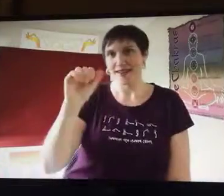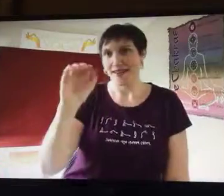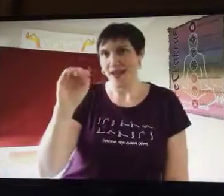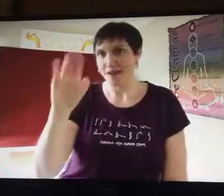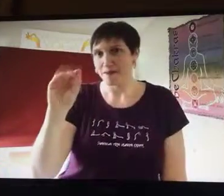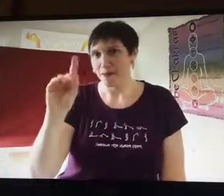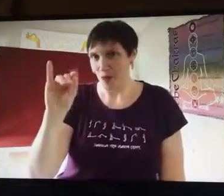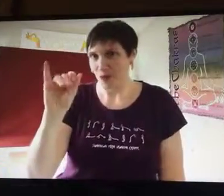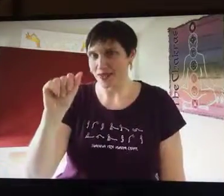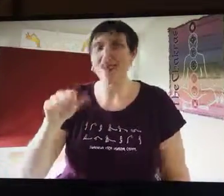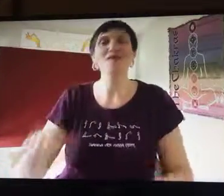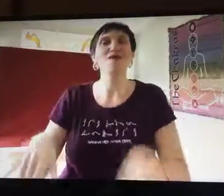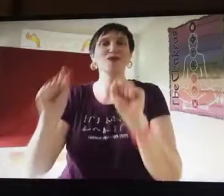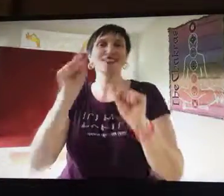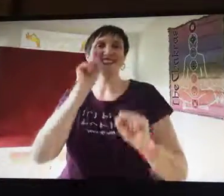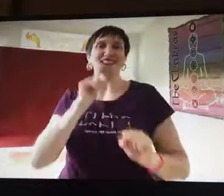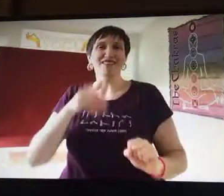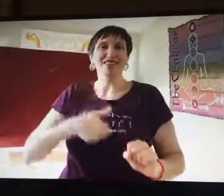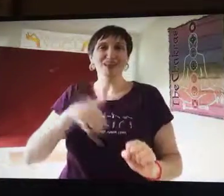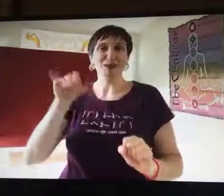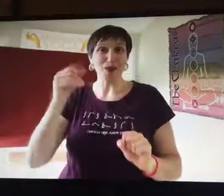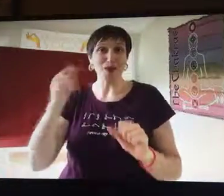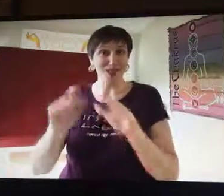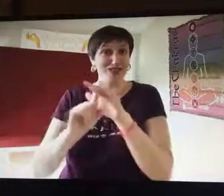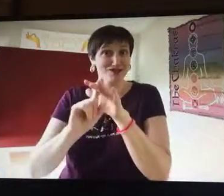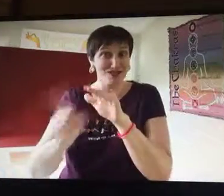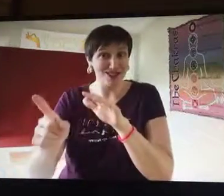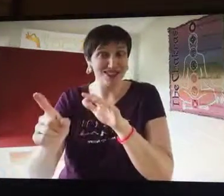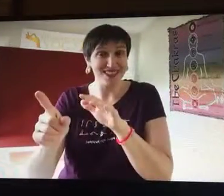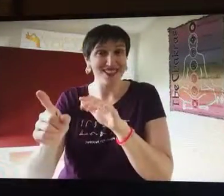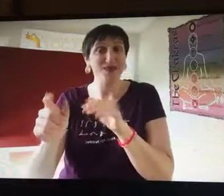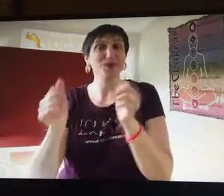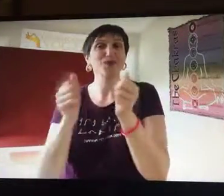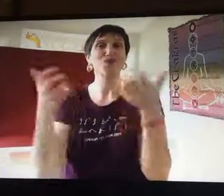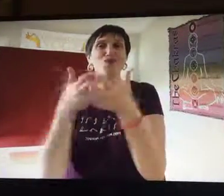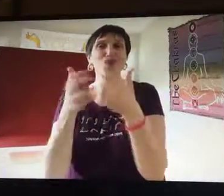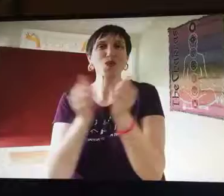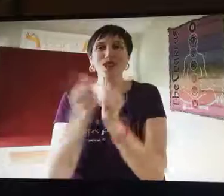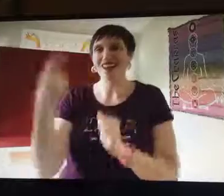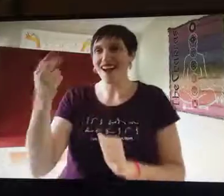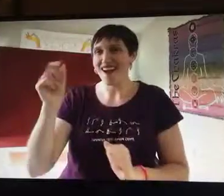flew to Cambodia to this Deaf Hood Yoga retreat.